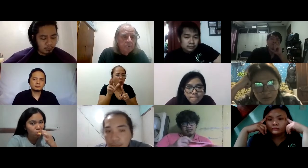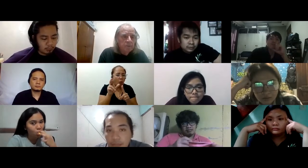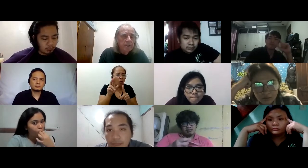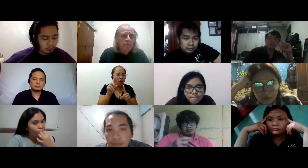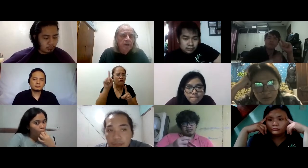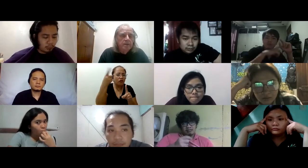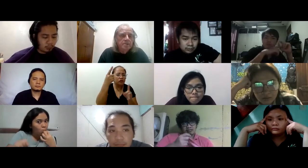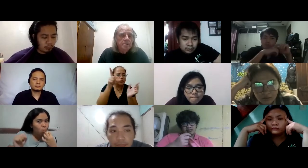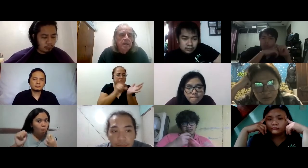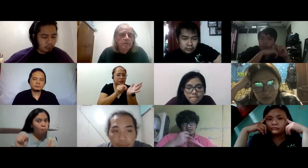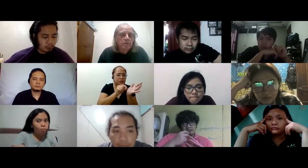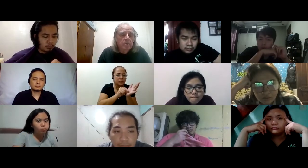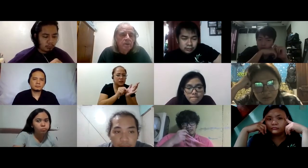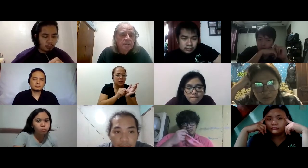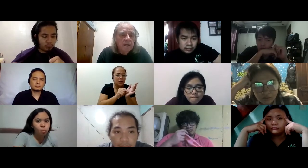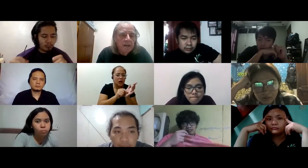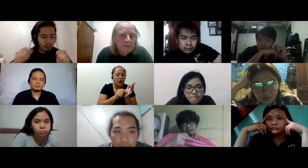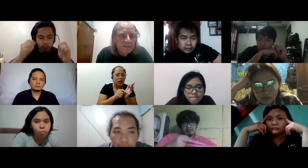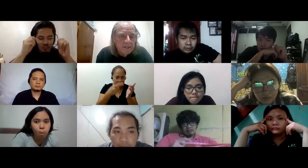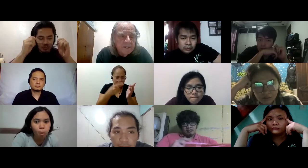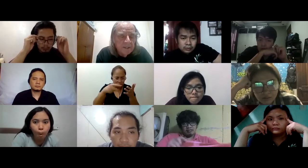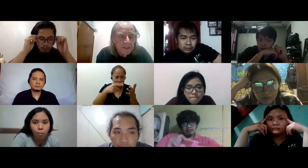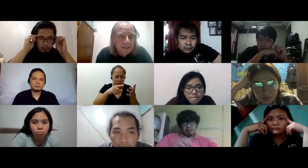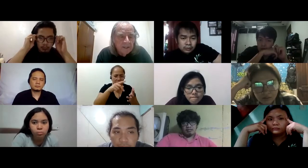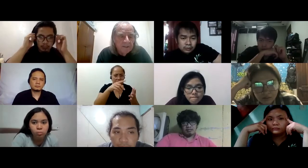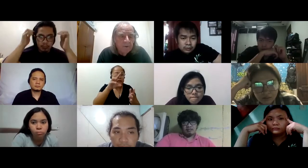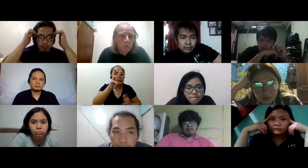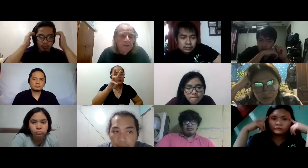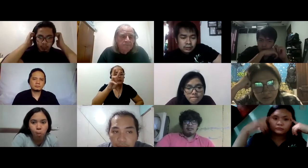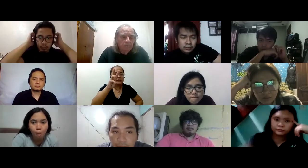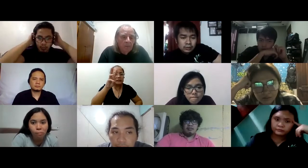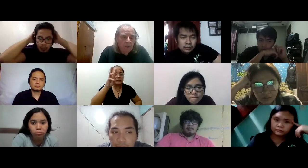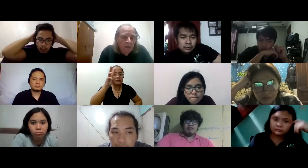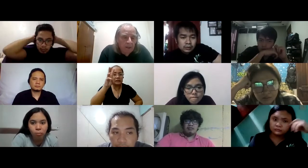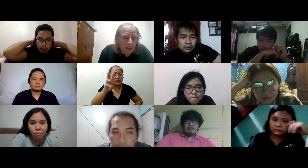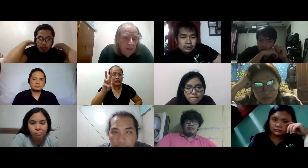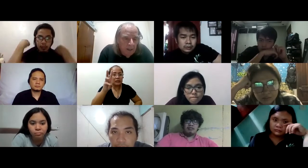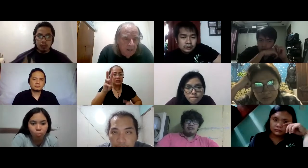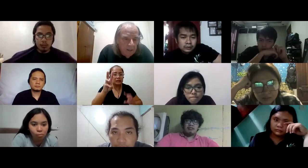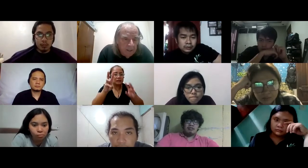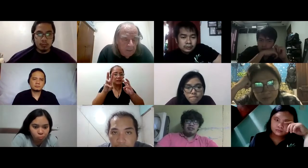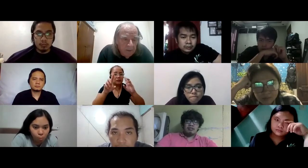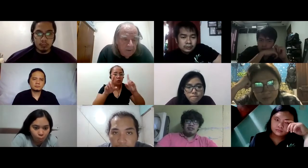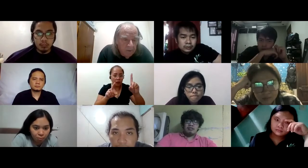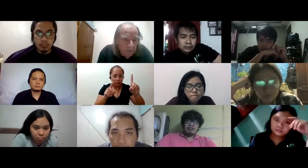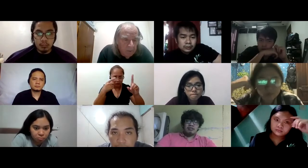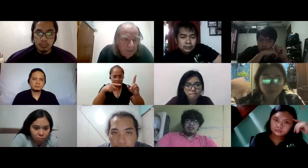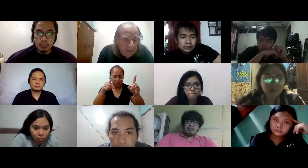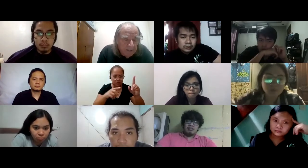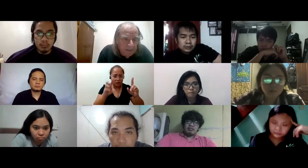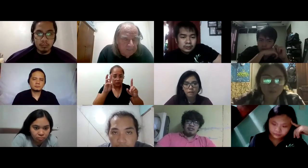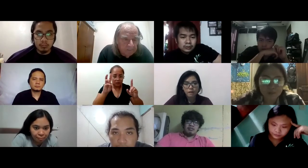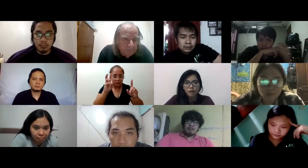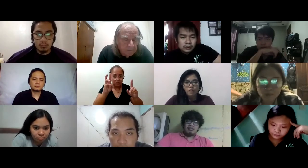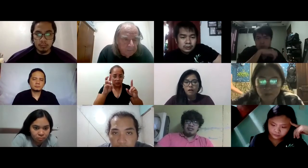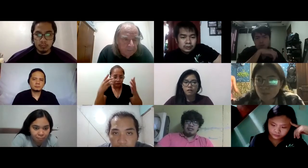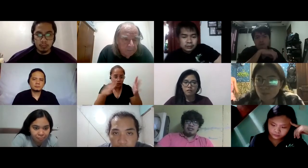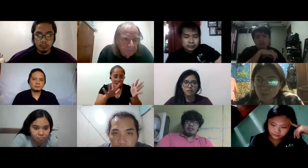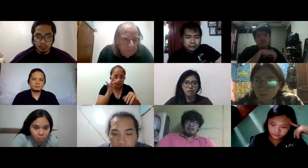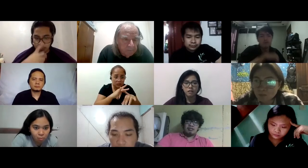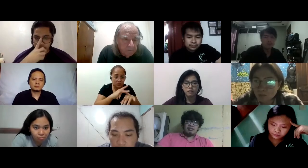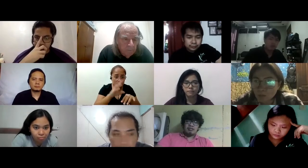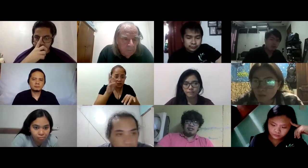publication. We ended, can you look at slide 60 and 61 and tell me if we went past that?